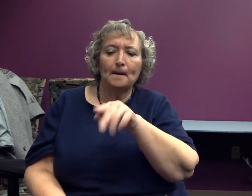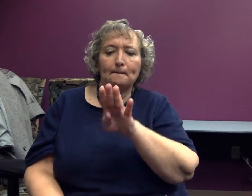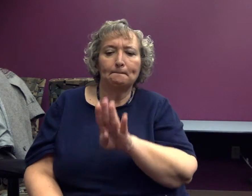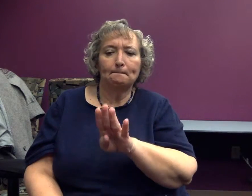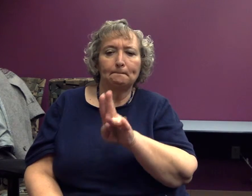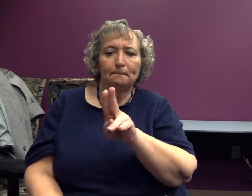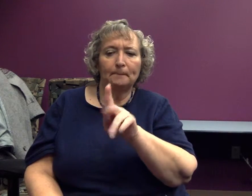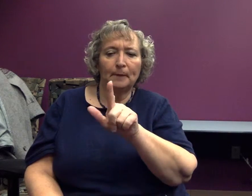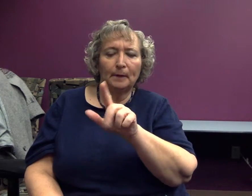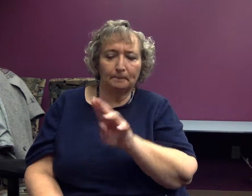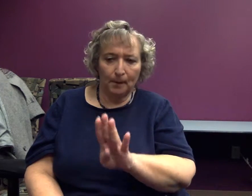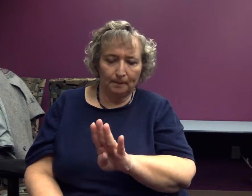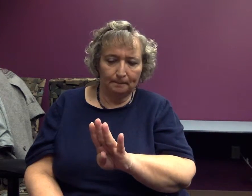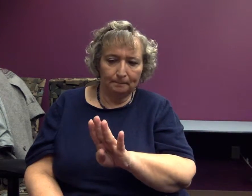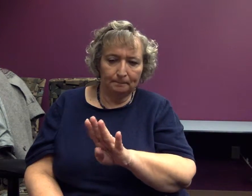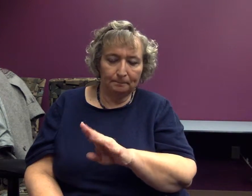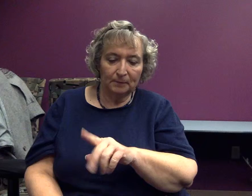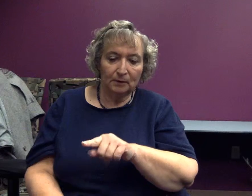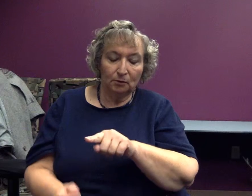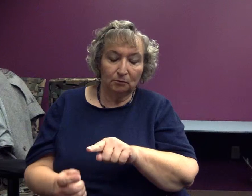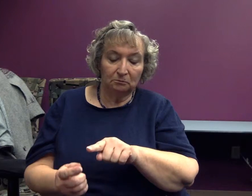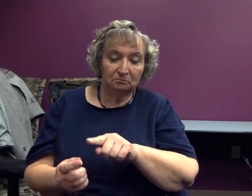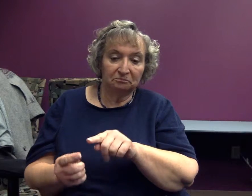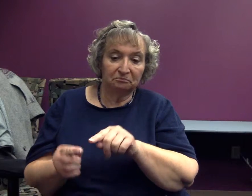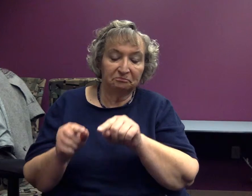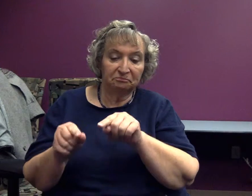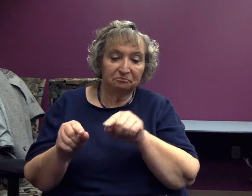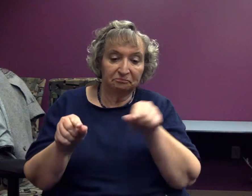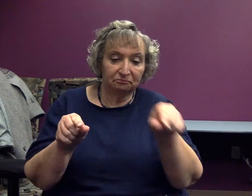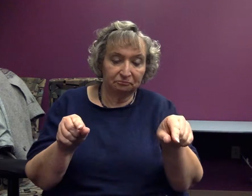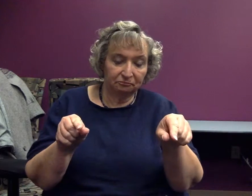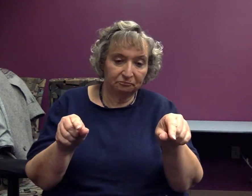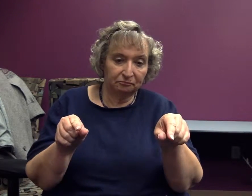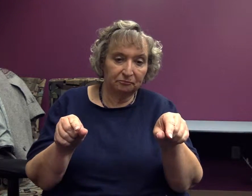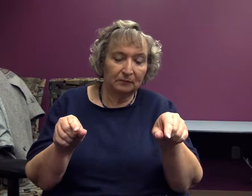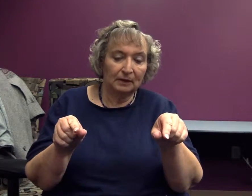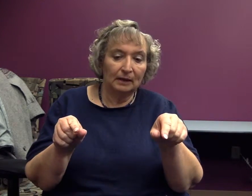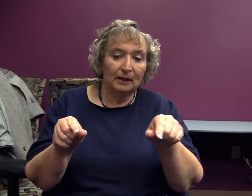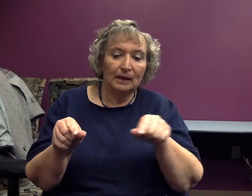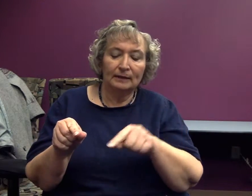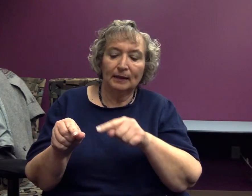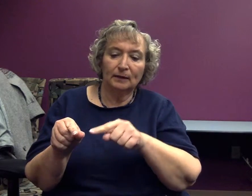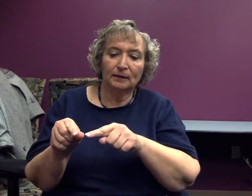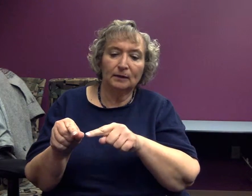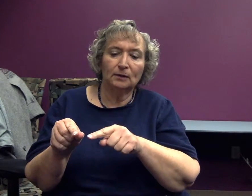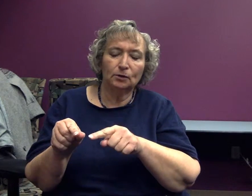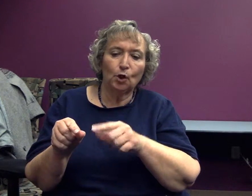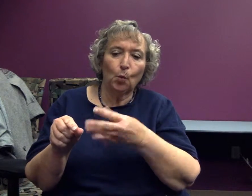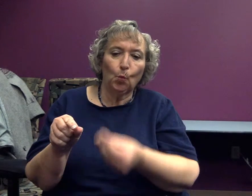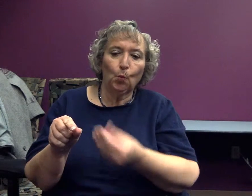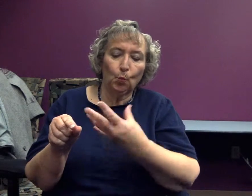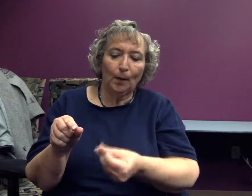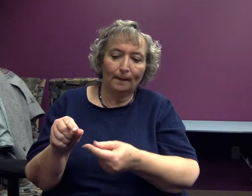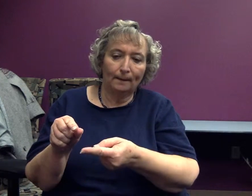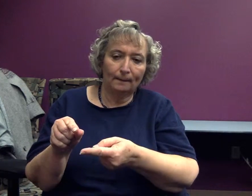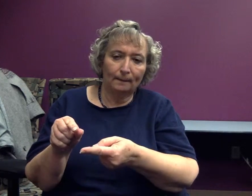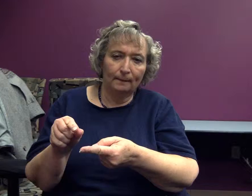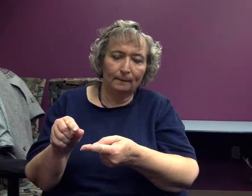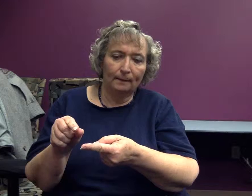take these two, and they take this bulb here, and they get it wet. This is the wet bulb, this